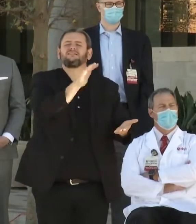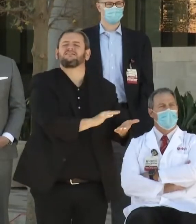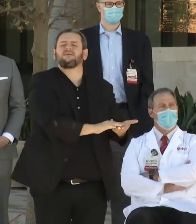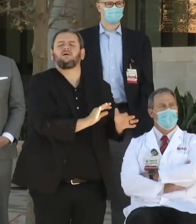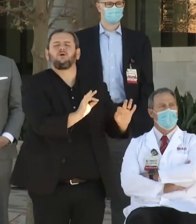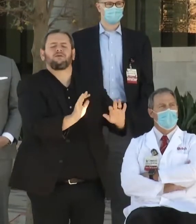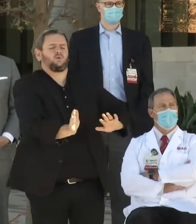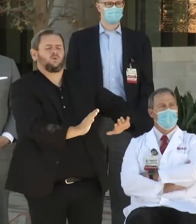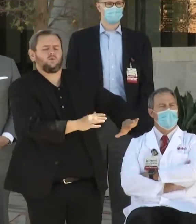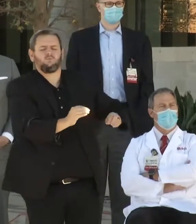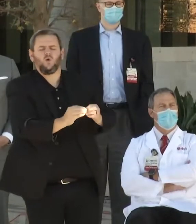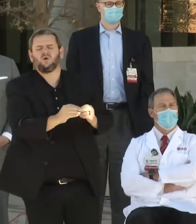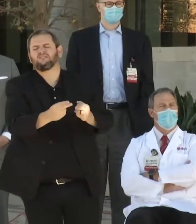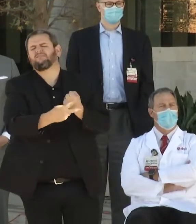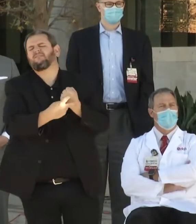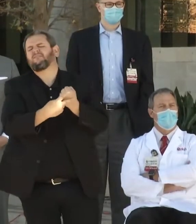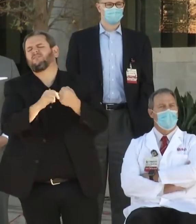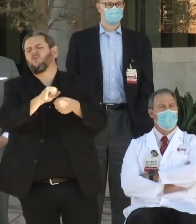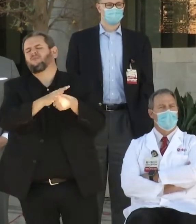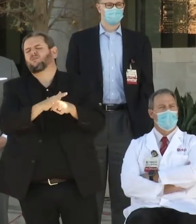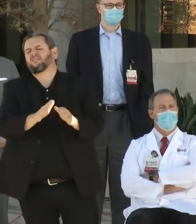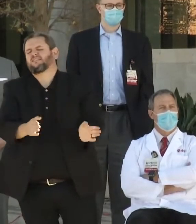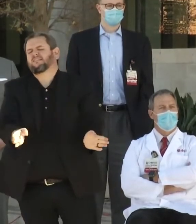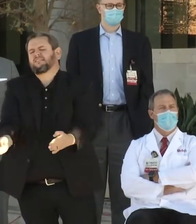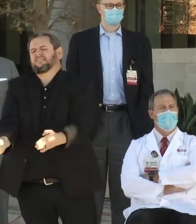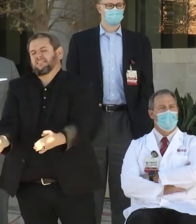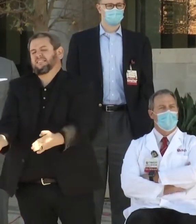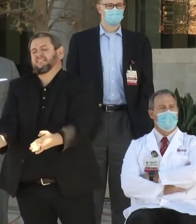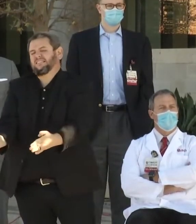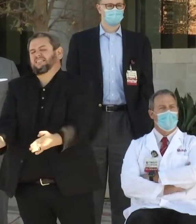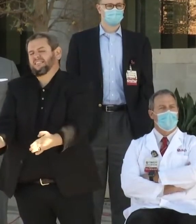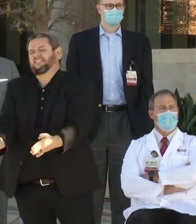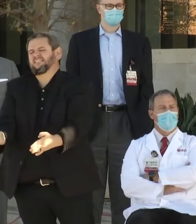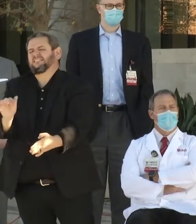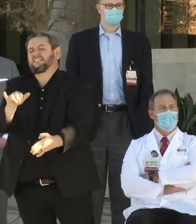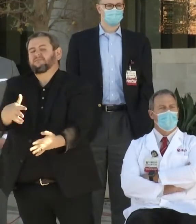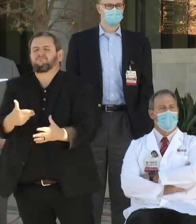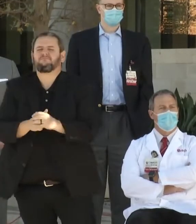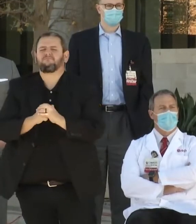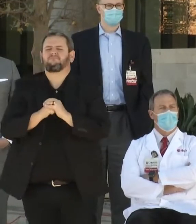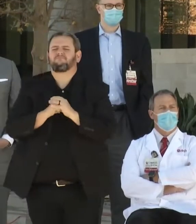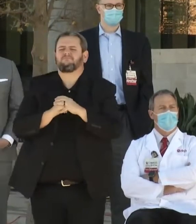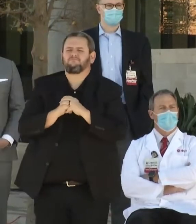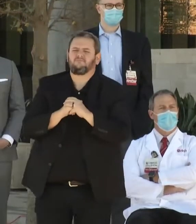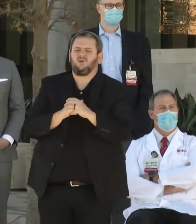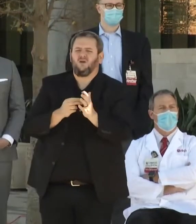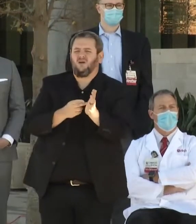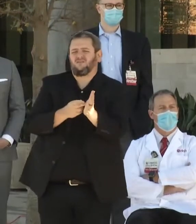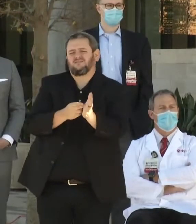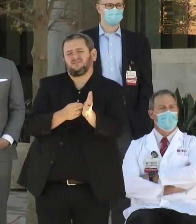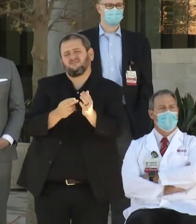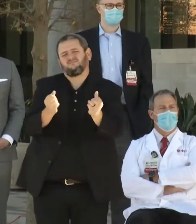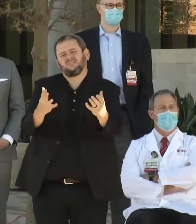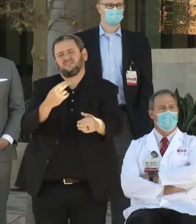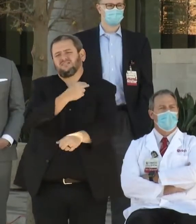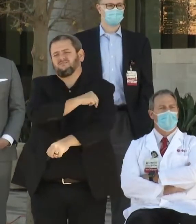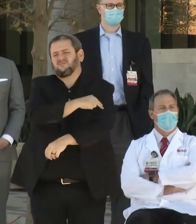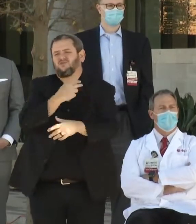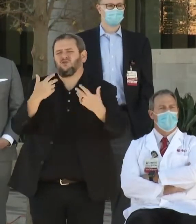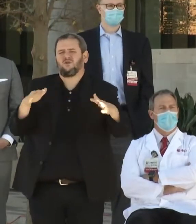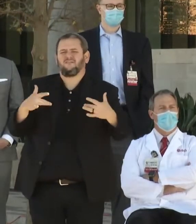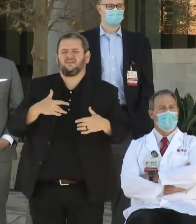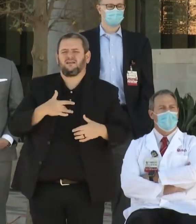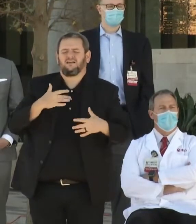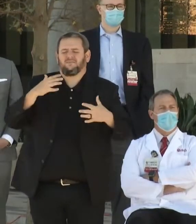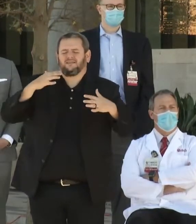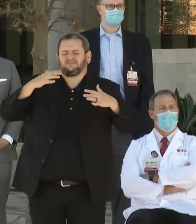patients. It is a critical help for our hospitals who are already beginning to be overwhelmed. So the COVID-19 vaccine may not yet